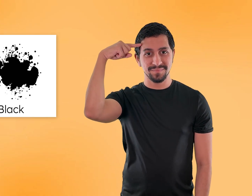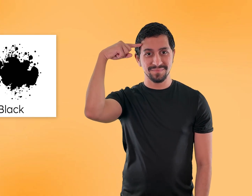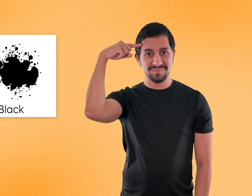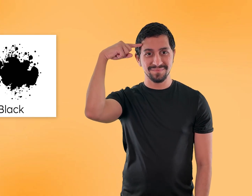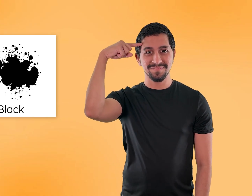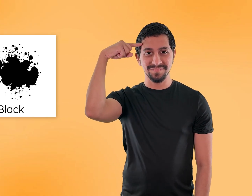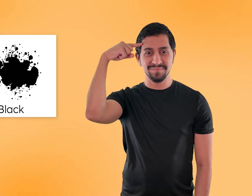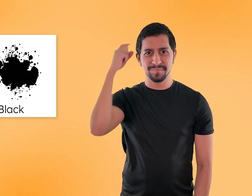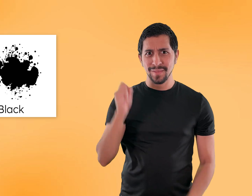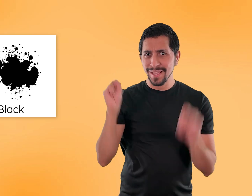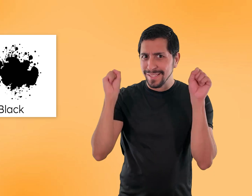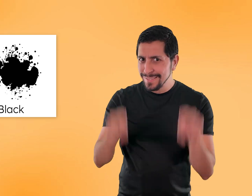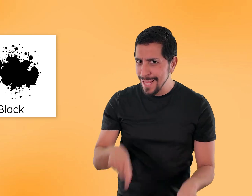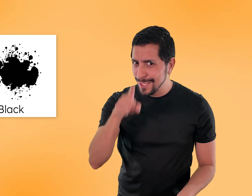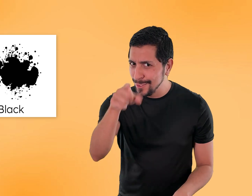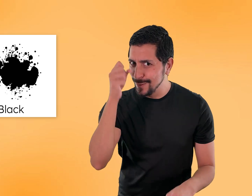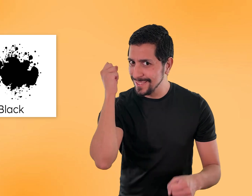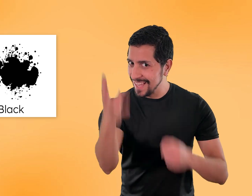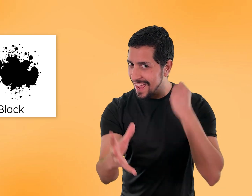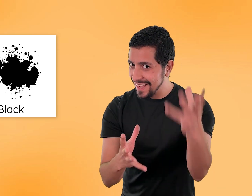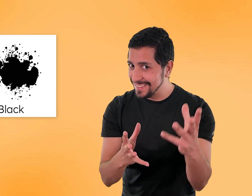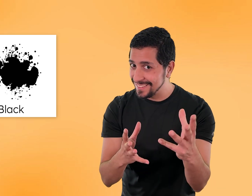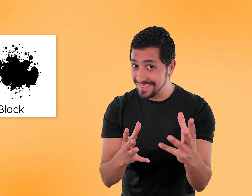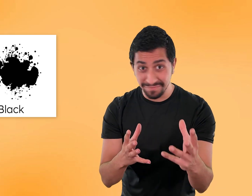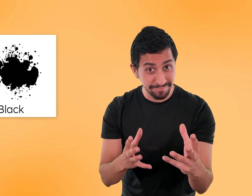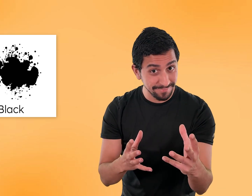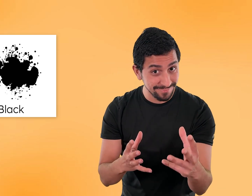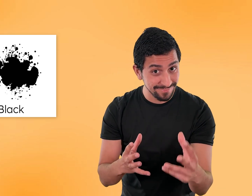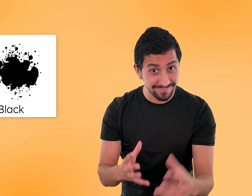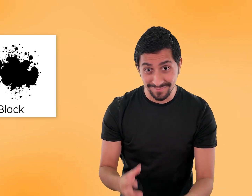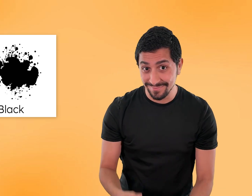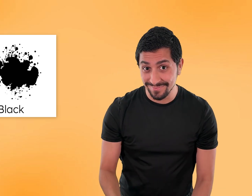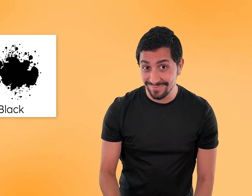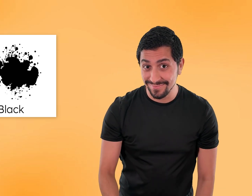Black. Can you sign it?